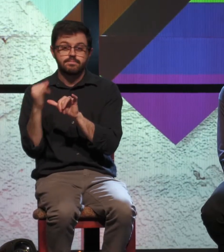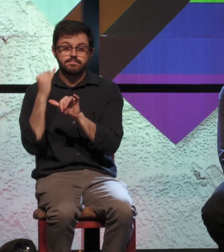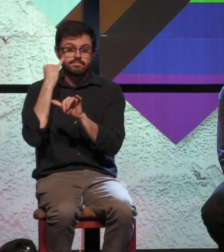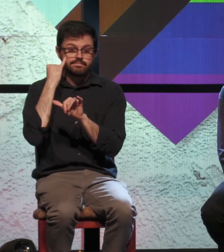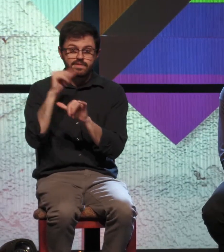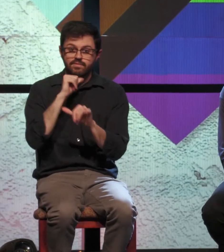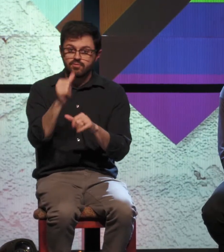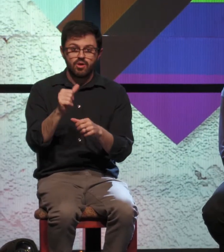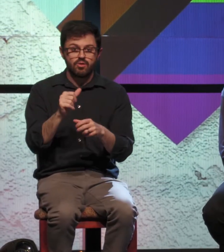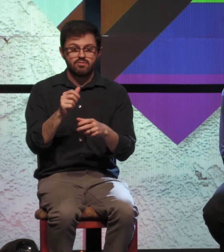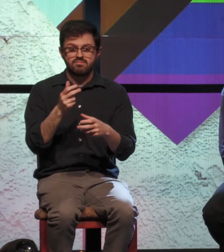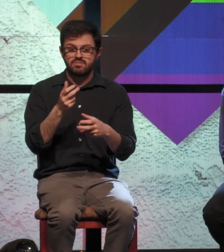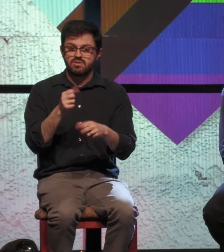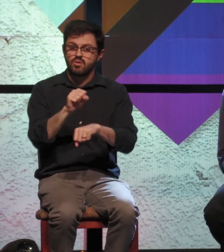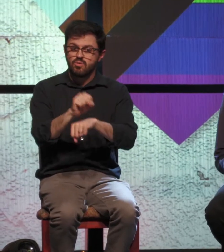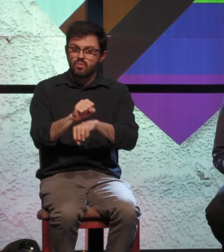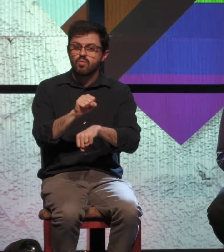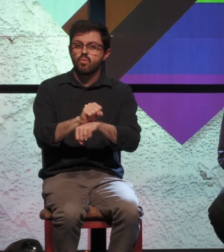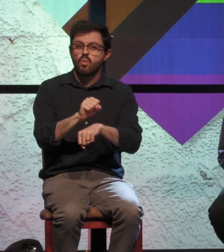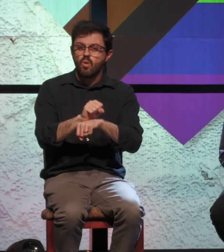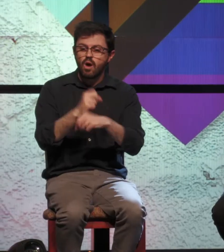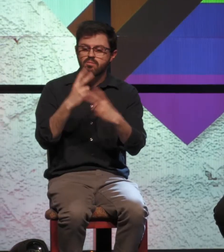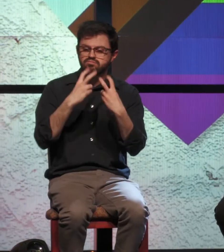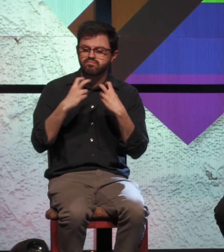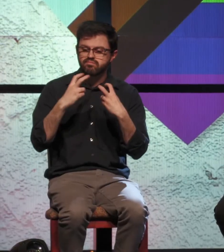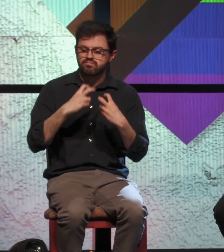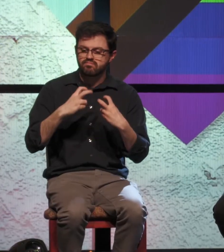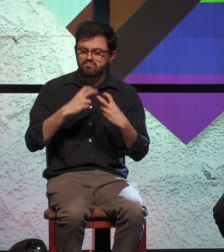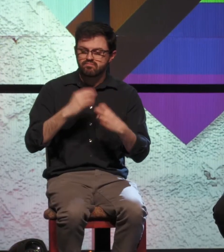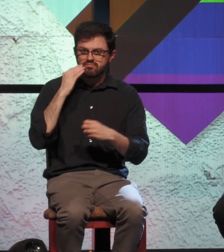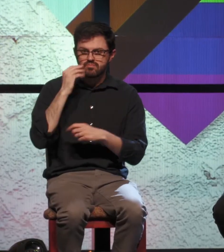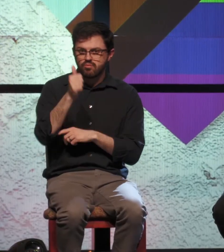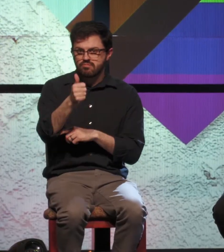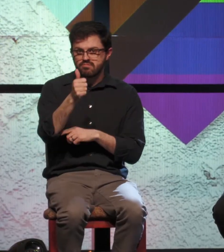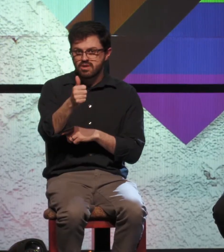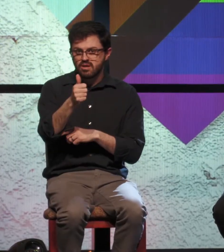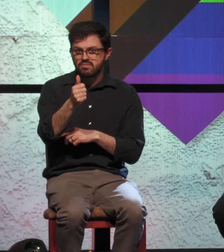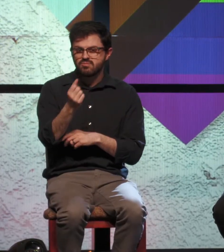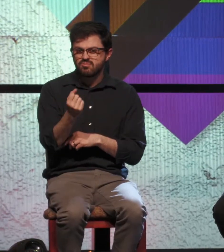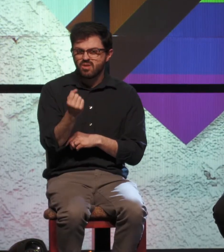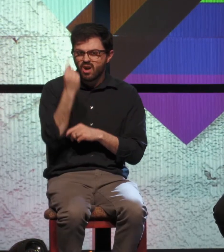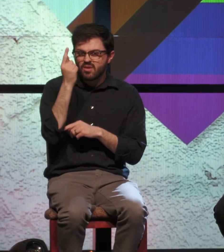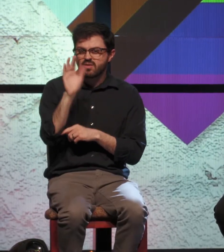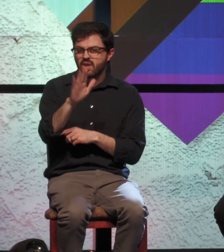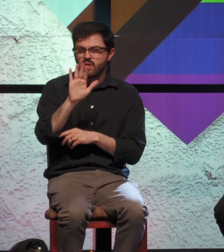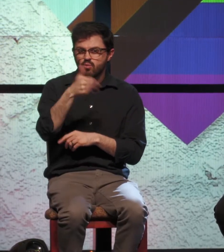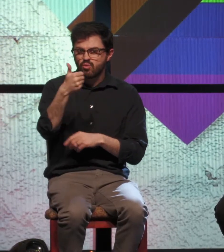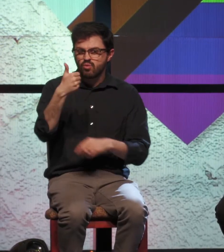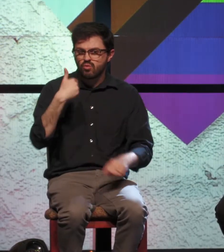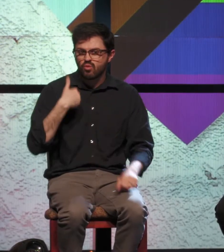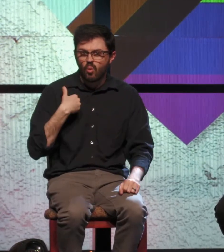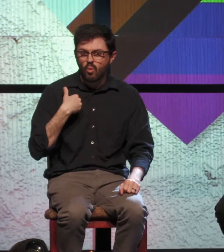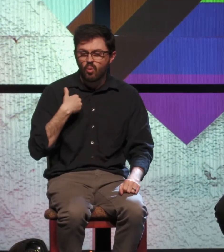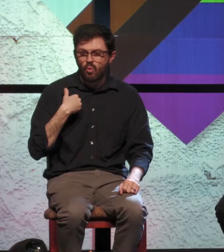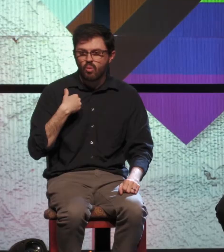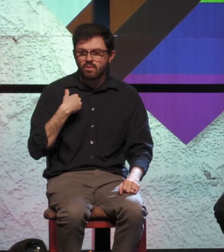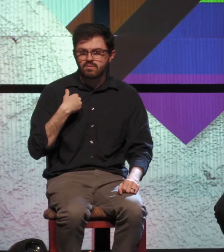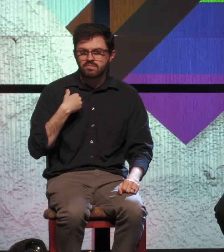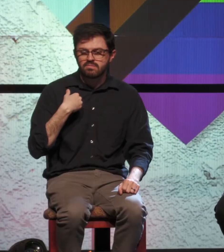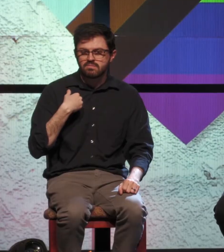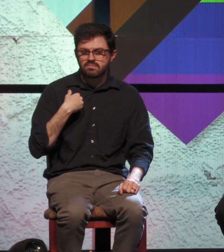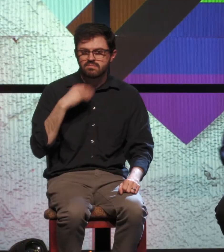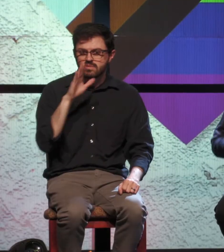know yourself, to understand the soul of who you are, you won't work to know your